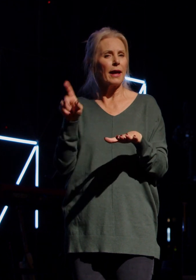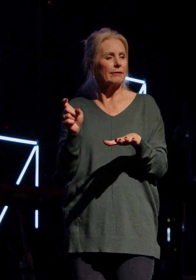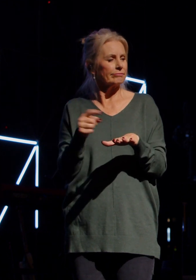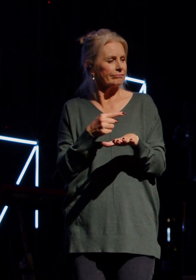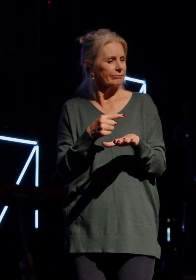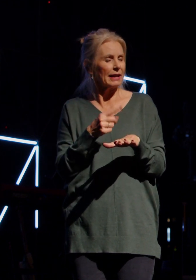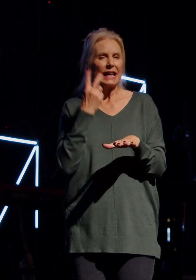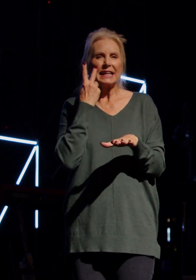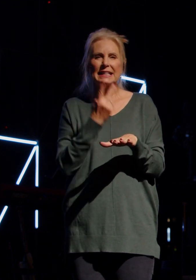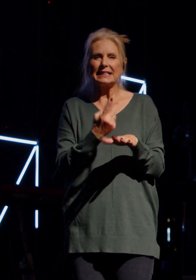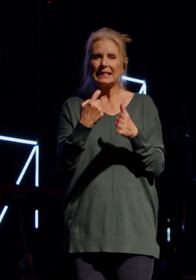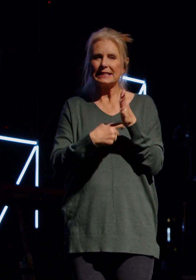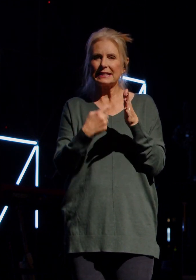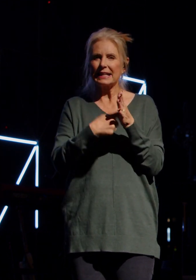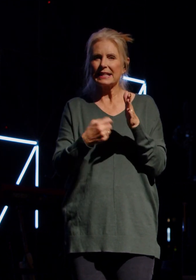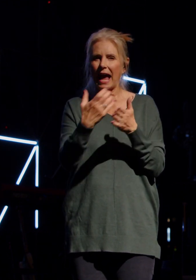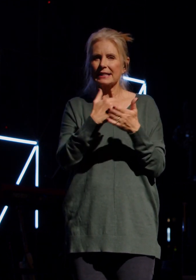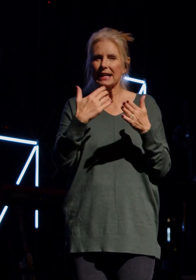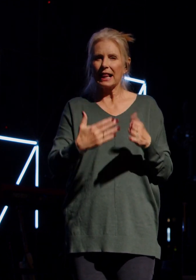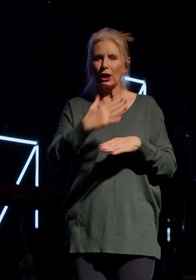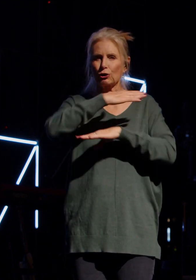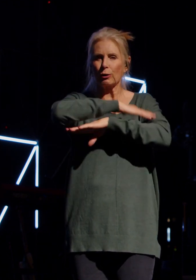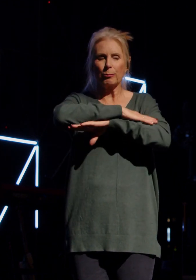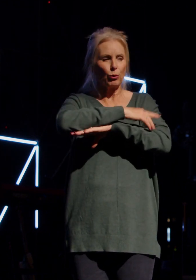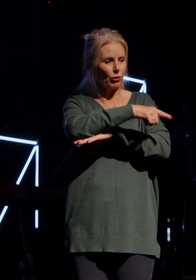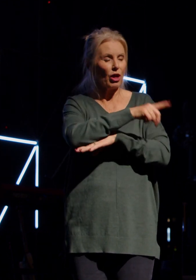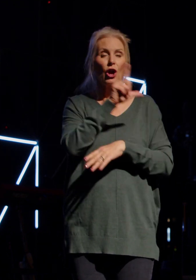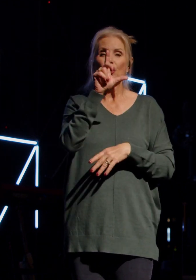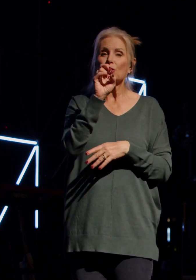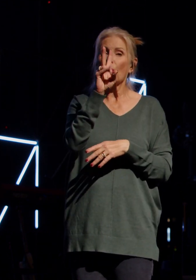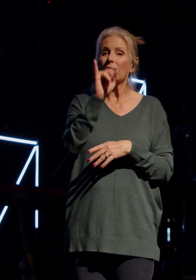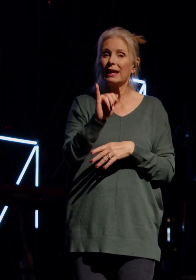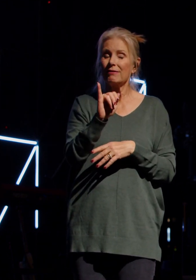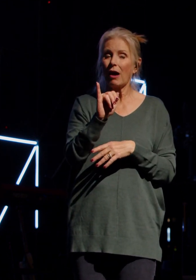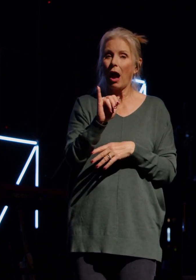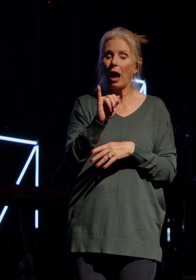Which tells us this, that Levi was more than likely someone